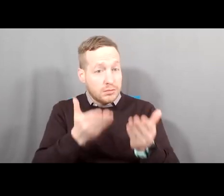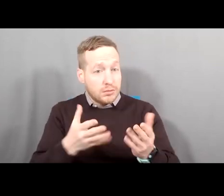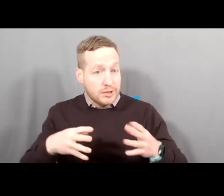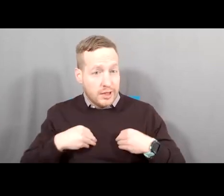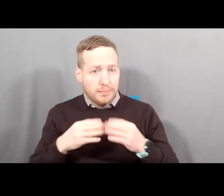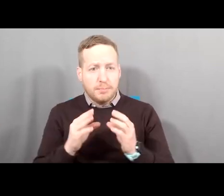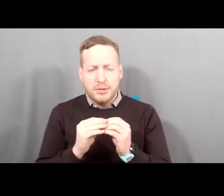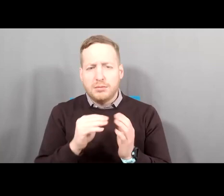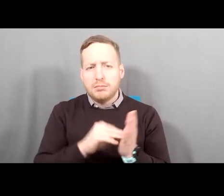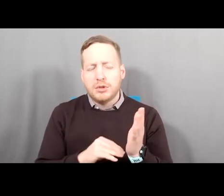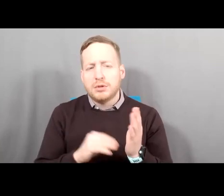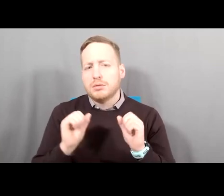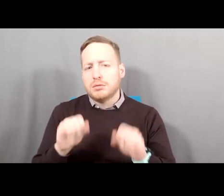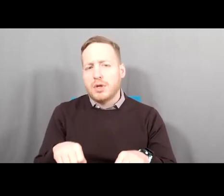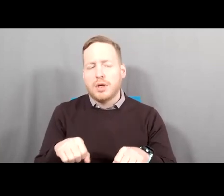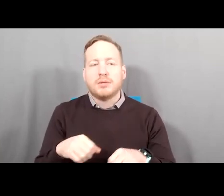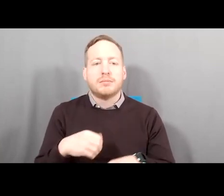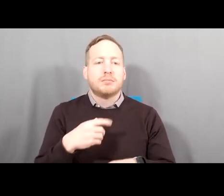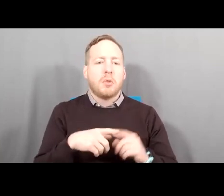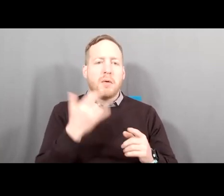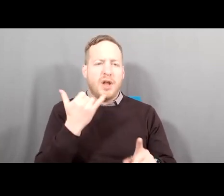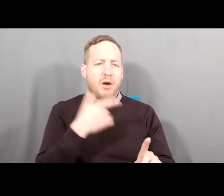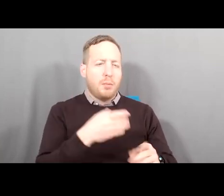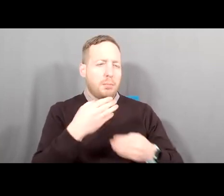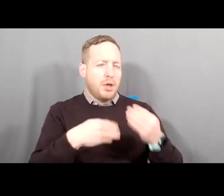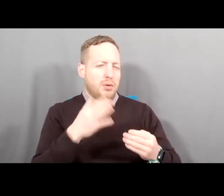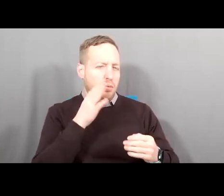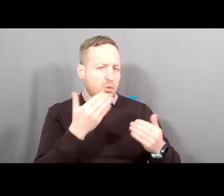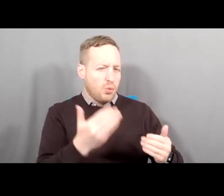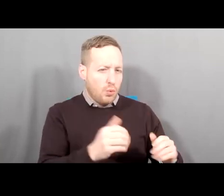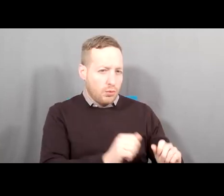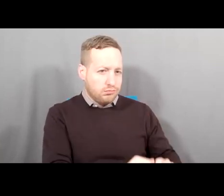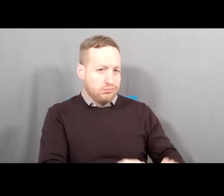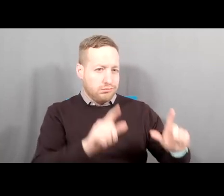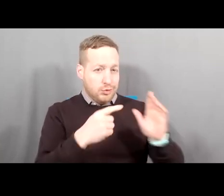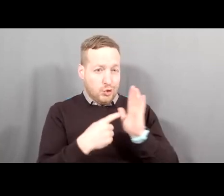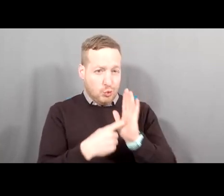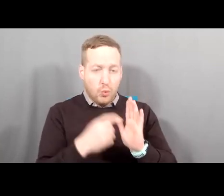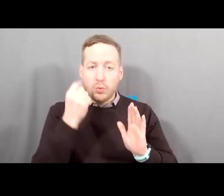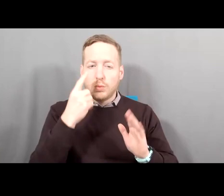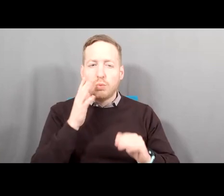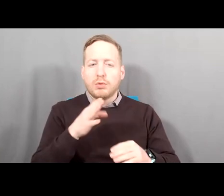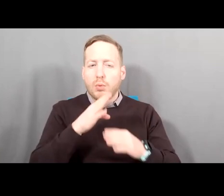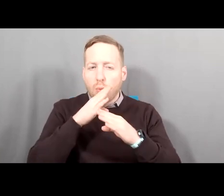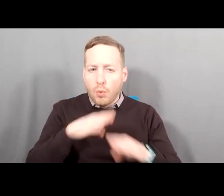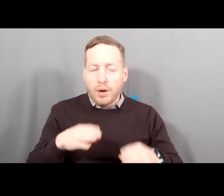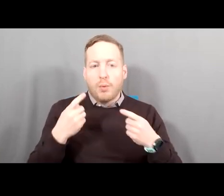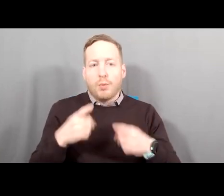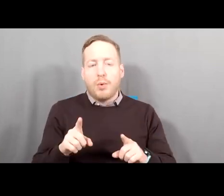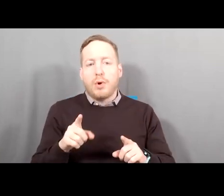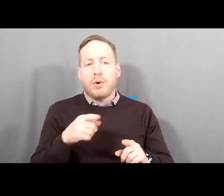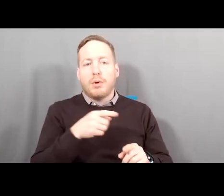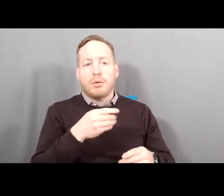or revise, and if not, or at the point where it has been revised, we can entertain a motion to accept the minutes